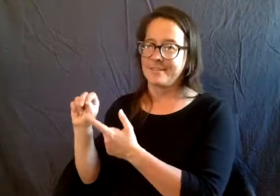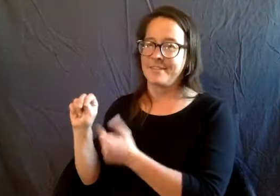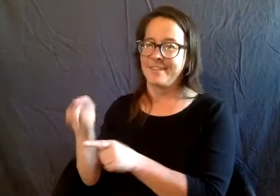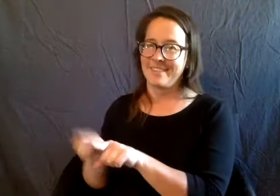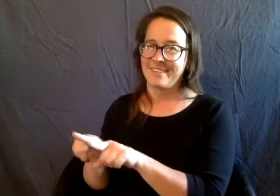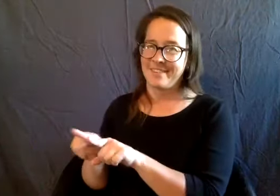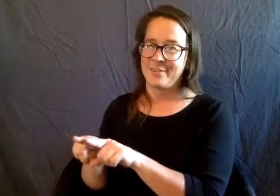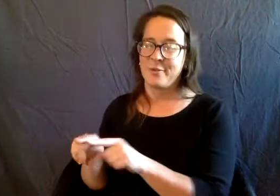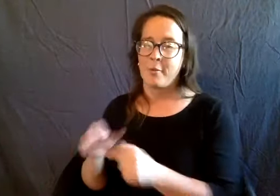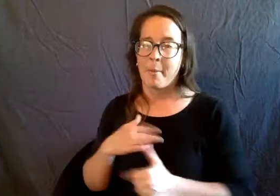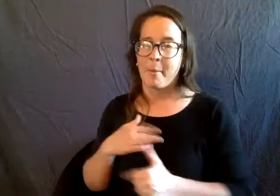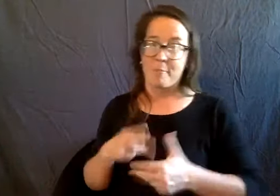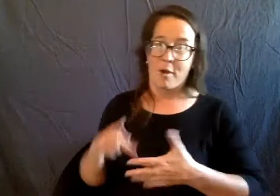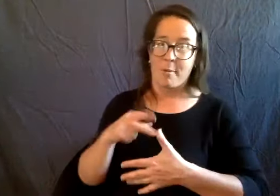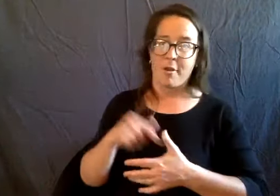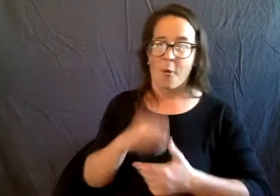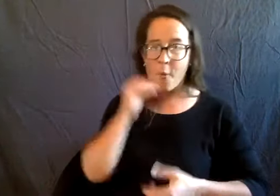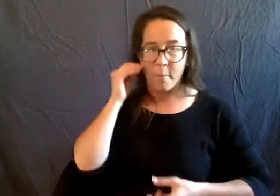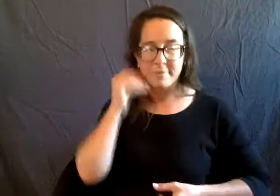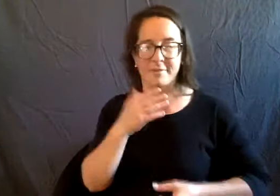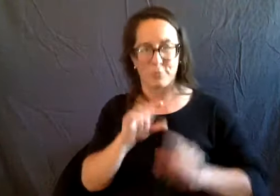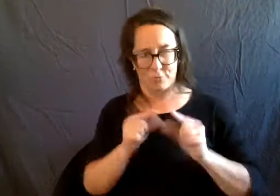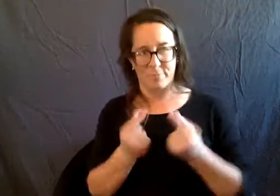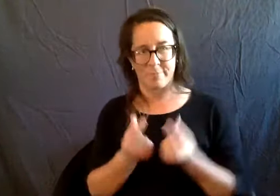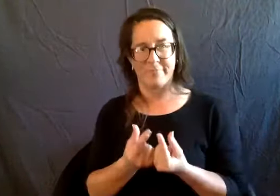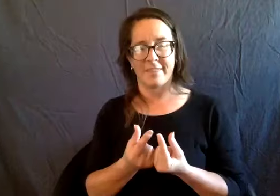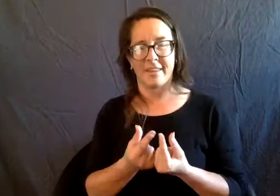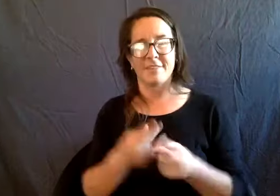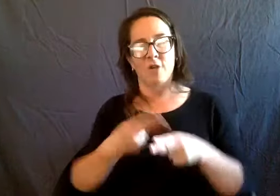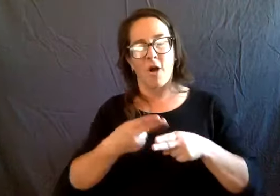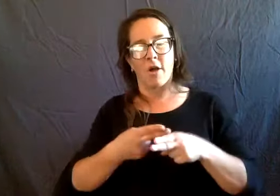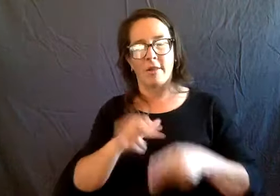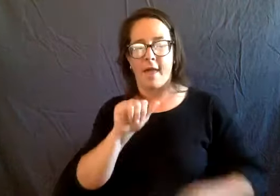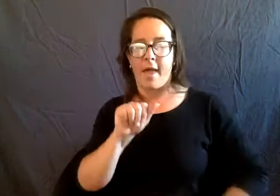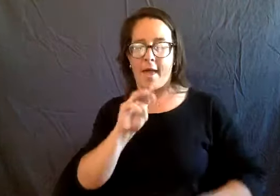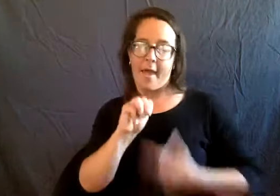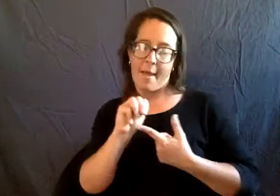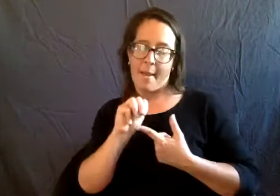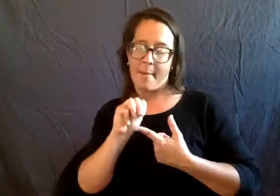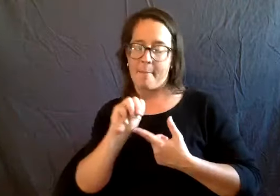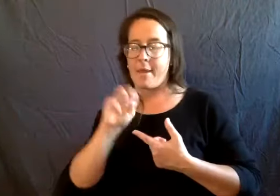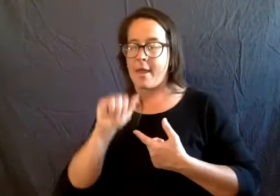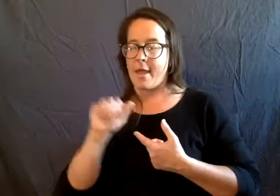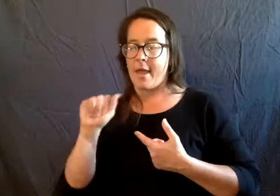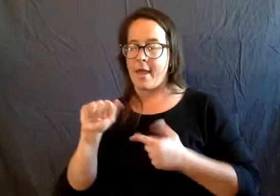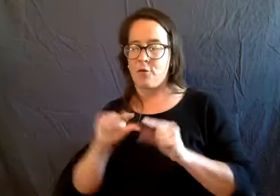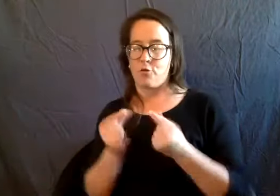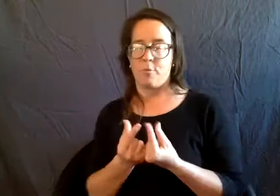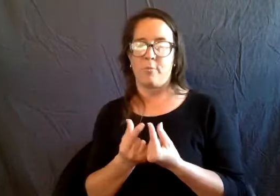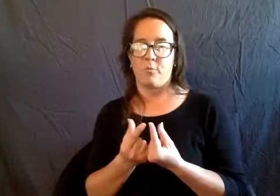primary home is in Santa Fe, New Mexico. That's where my home group is. My home group is simply called An AA Group. And we meet